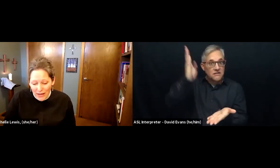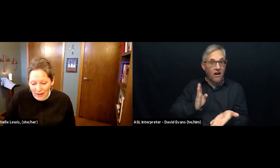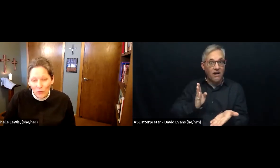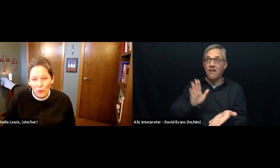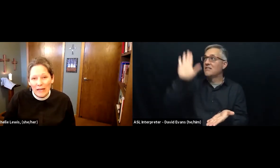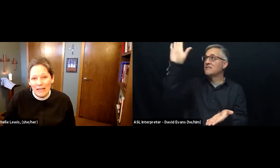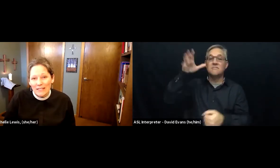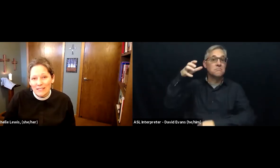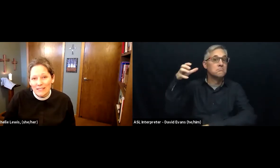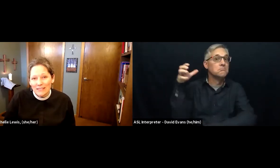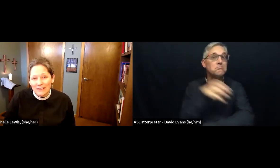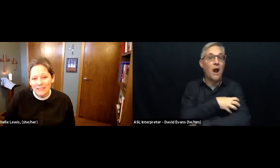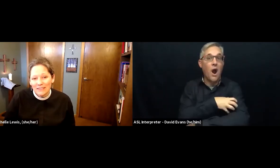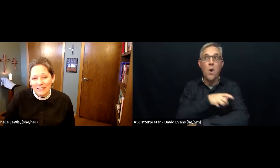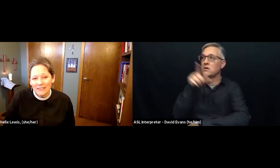joy waits.